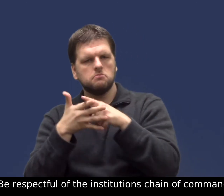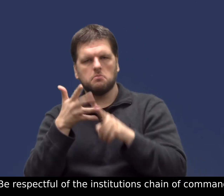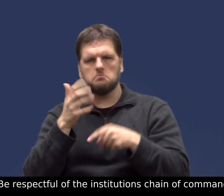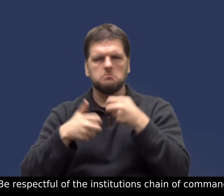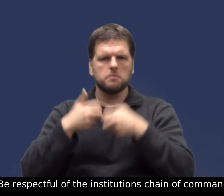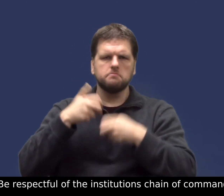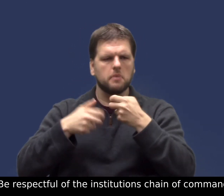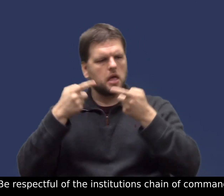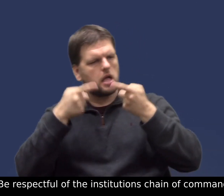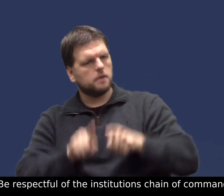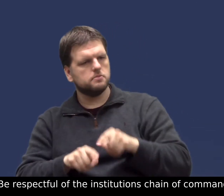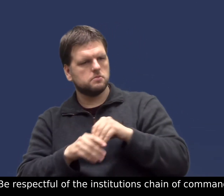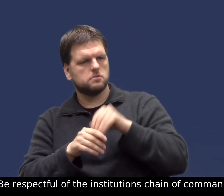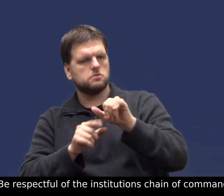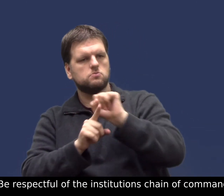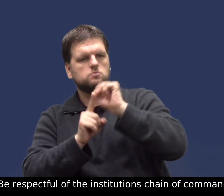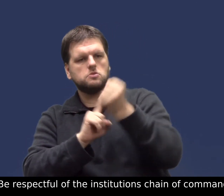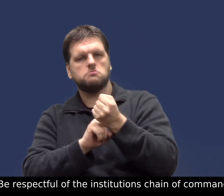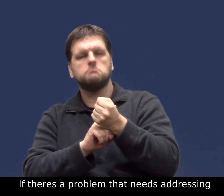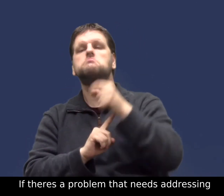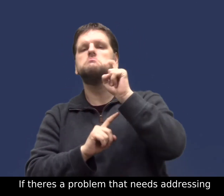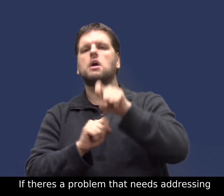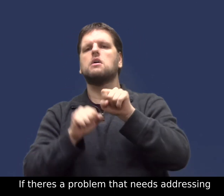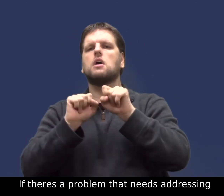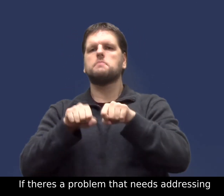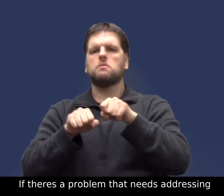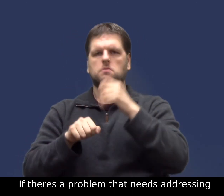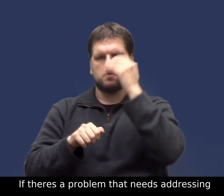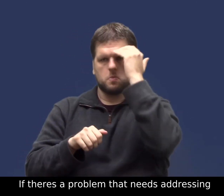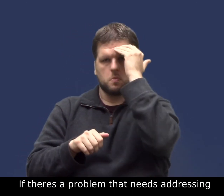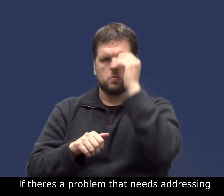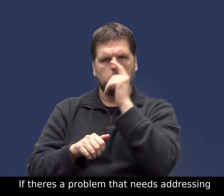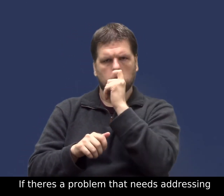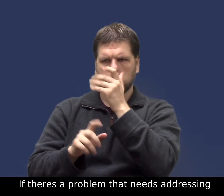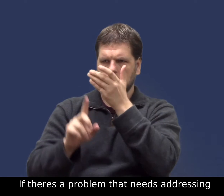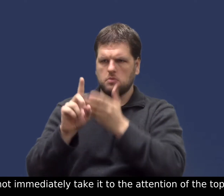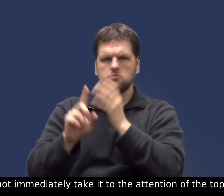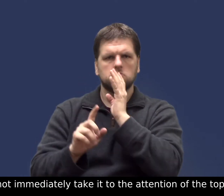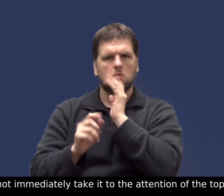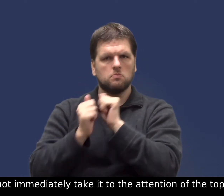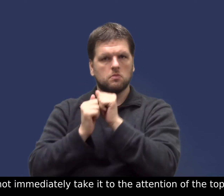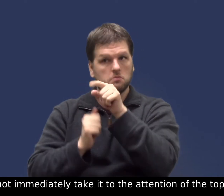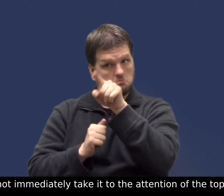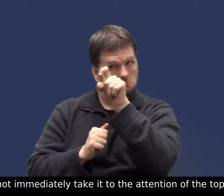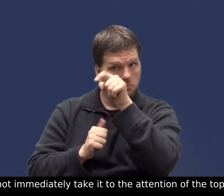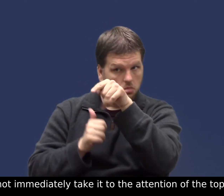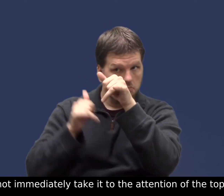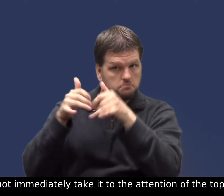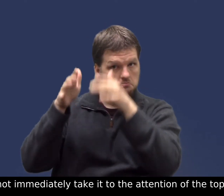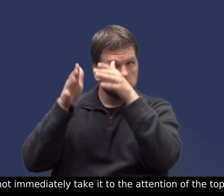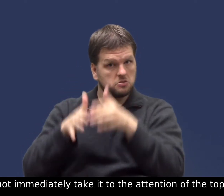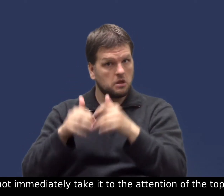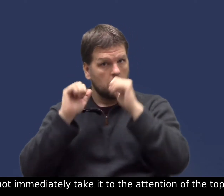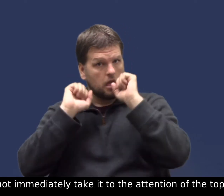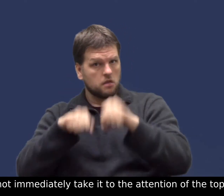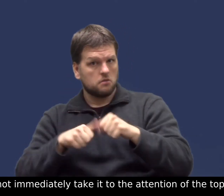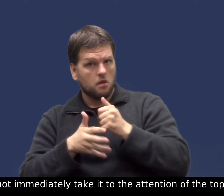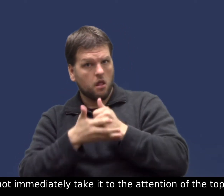respectful of the institution's chain of command. If there's a problem that needs addressing, do not immediately take it to the attention of the top